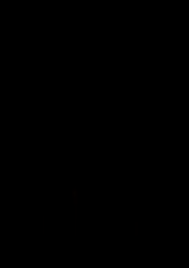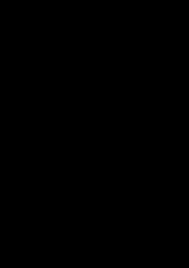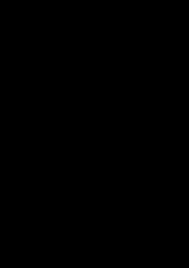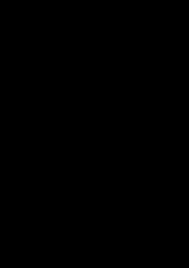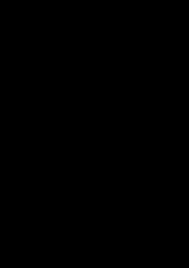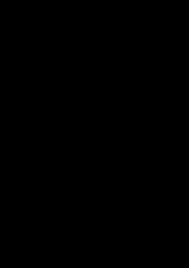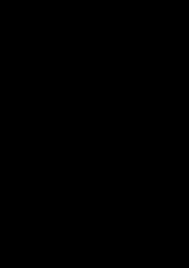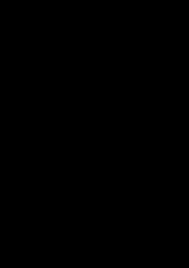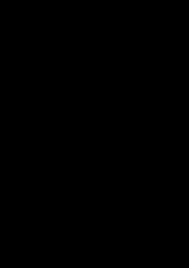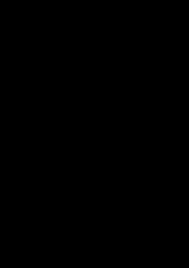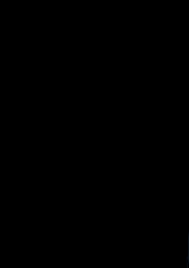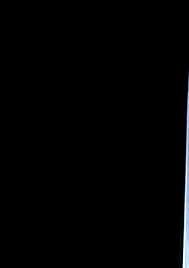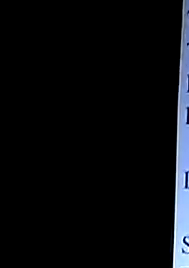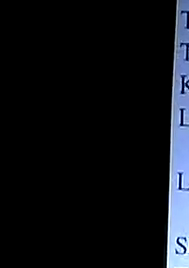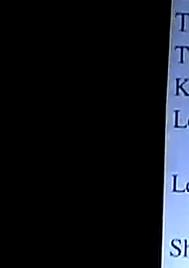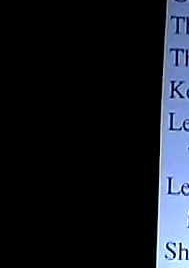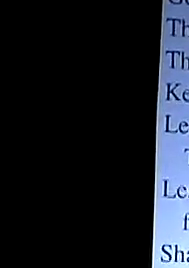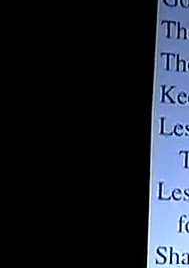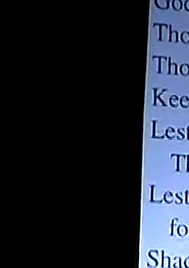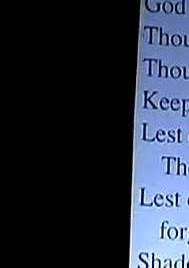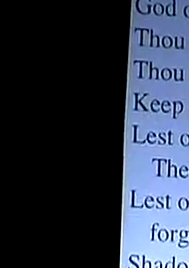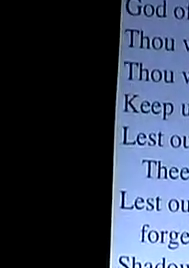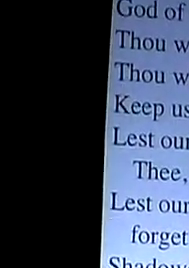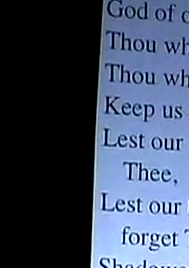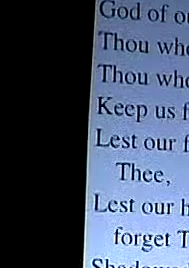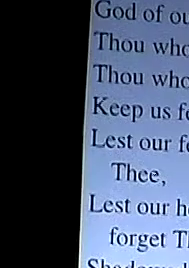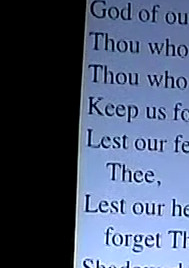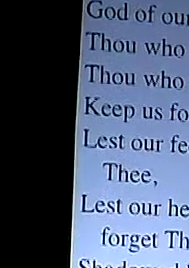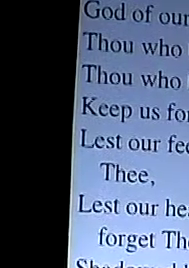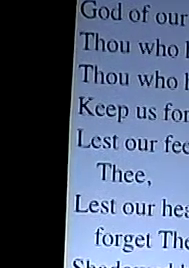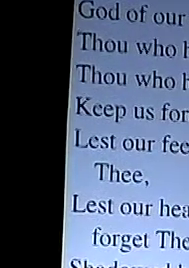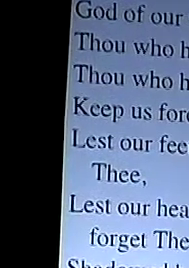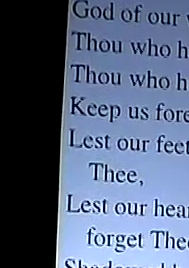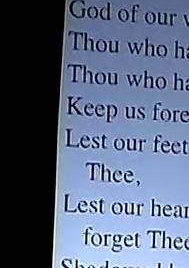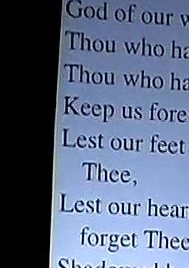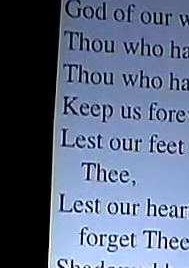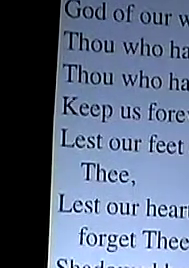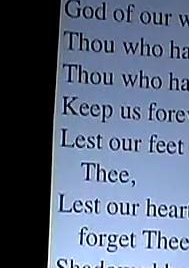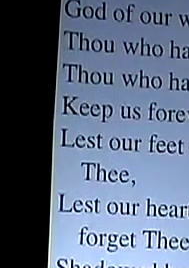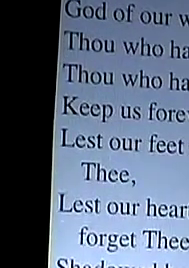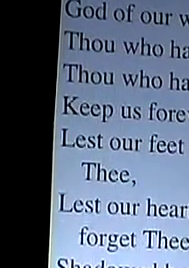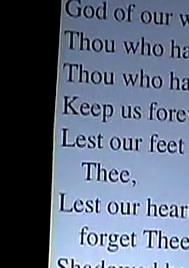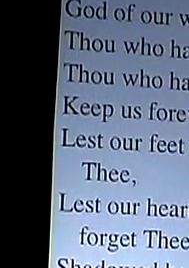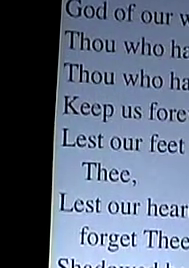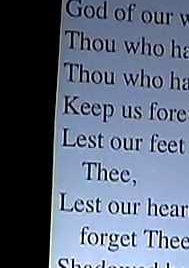years, God of our silent